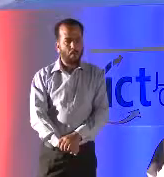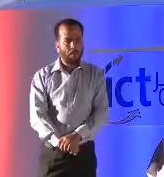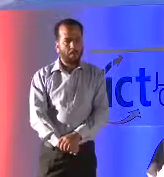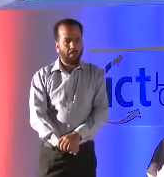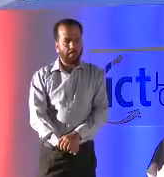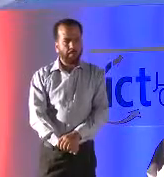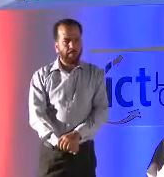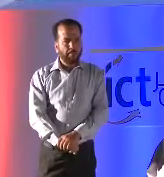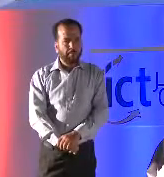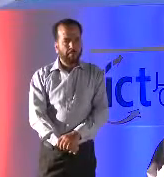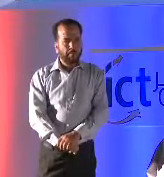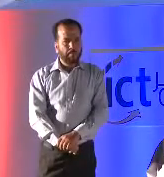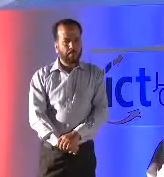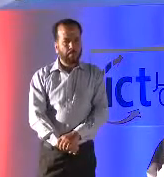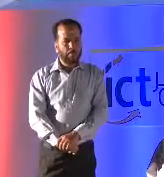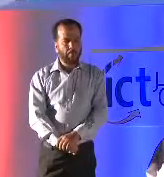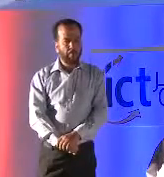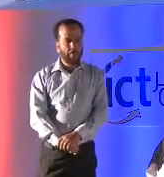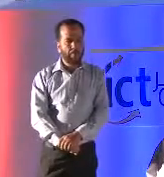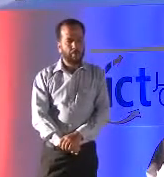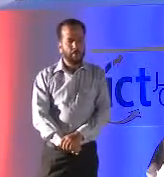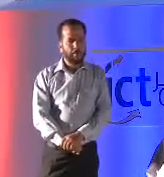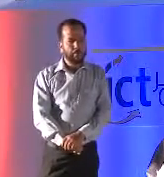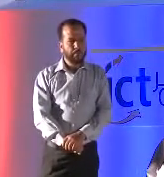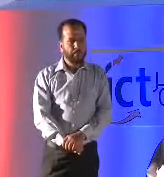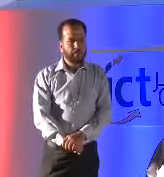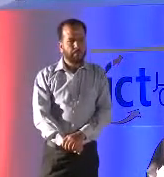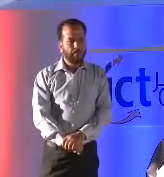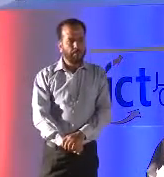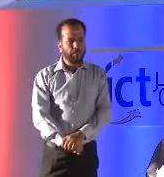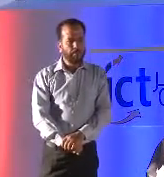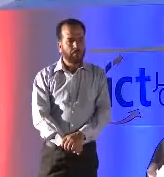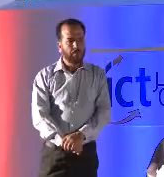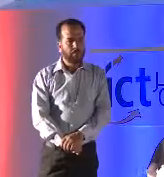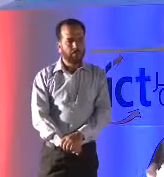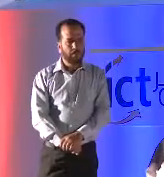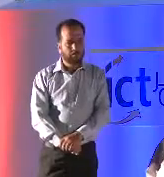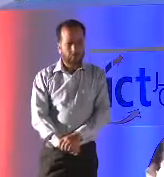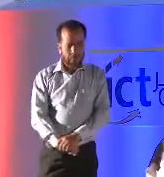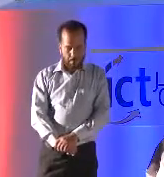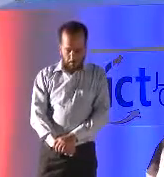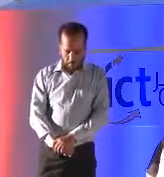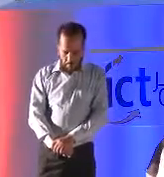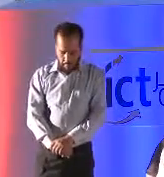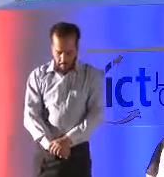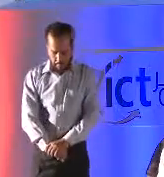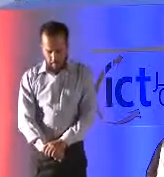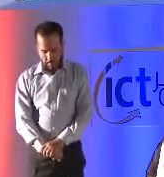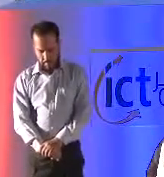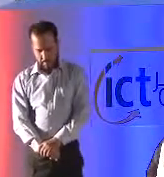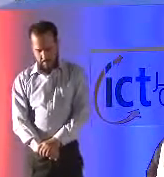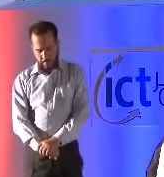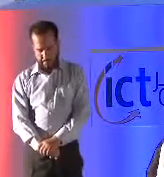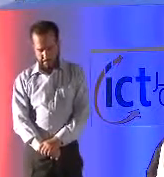The assistive technology has existed for decades in the West, and people